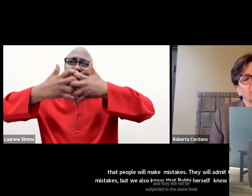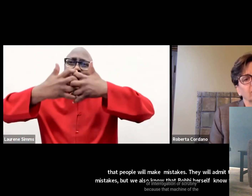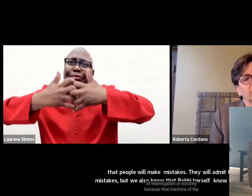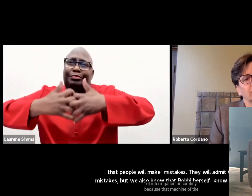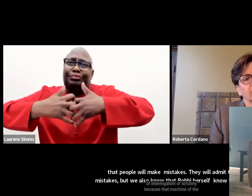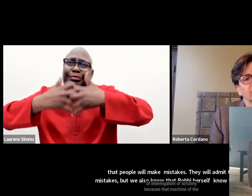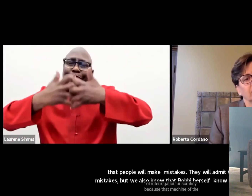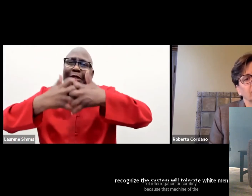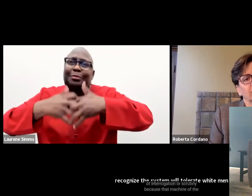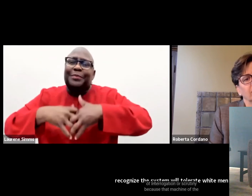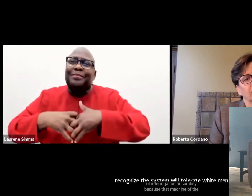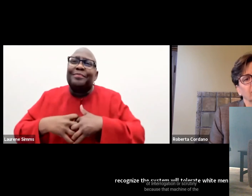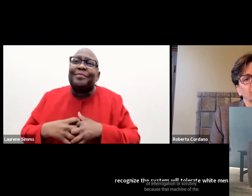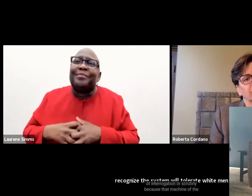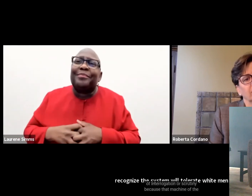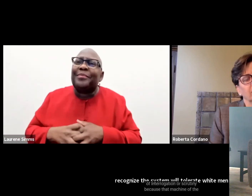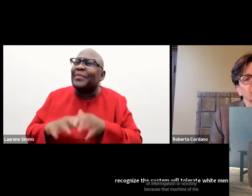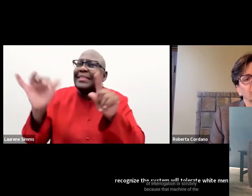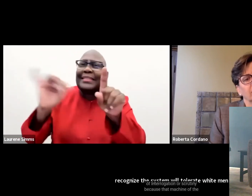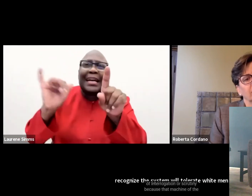be subjected to the same level.